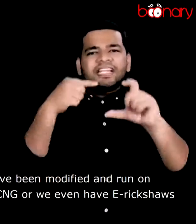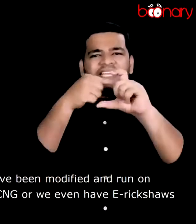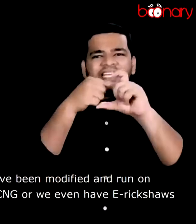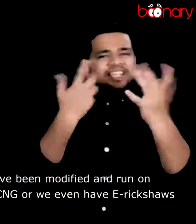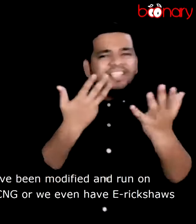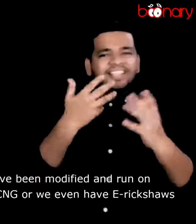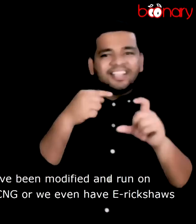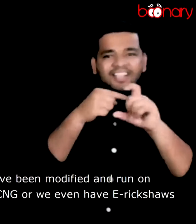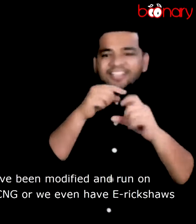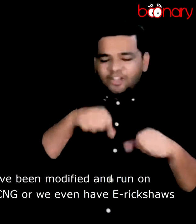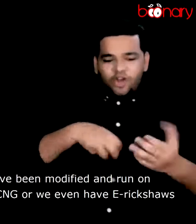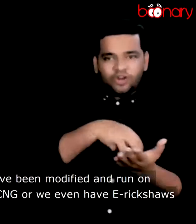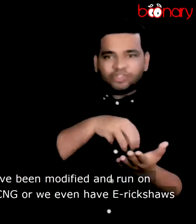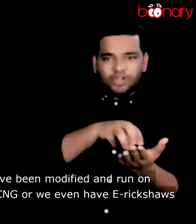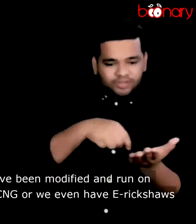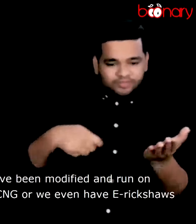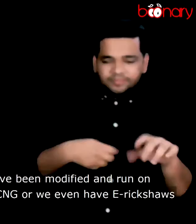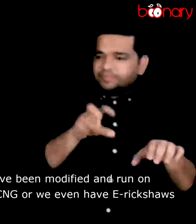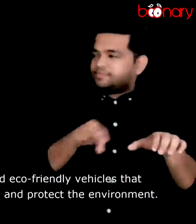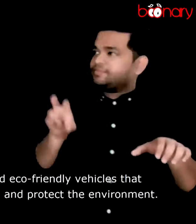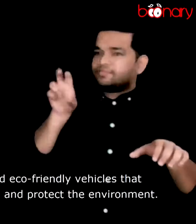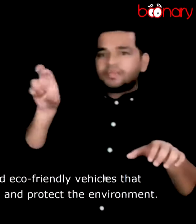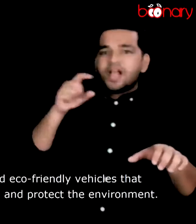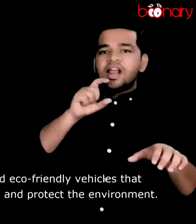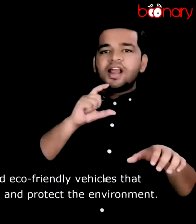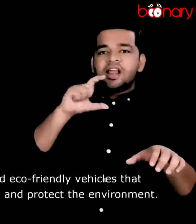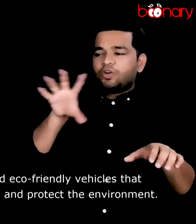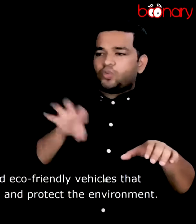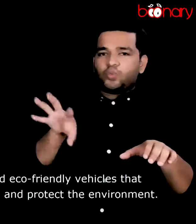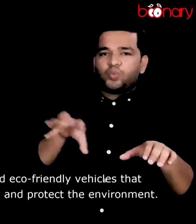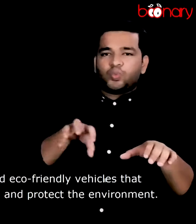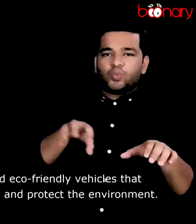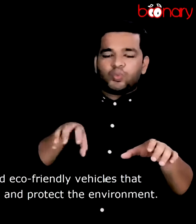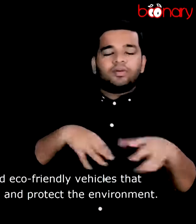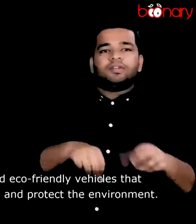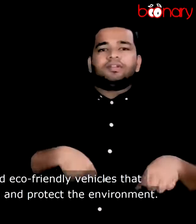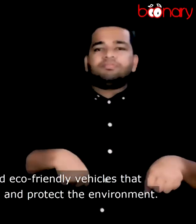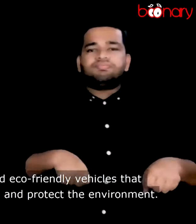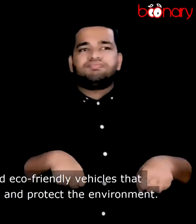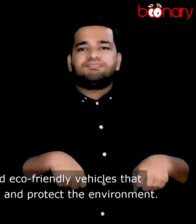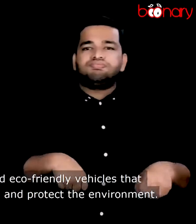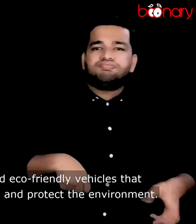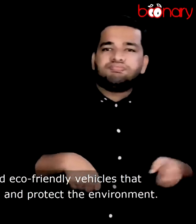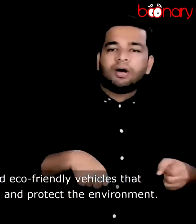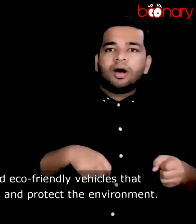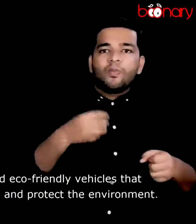even have e-rickshaws that are battery powered and